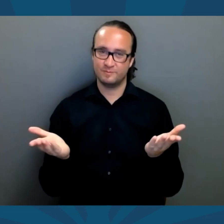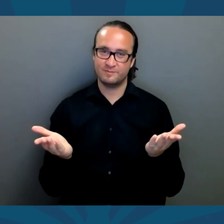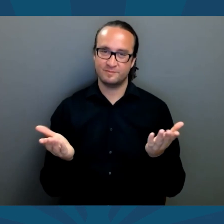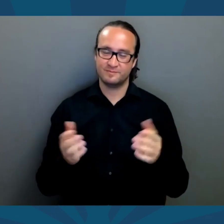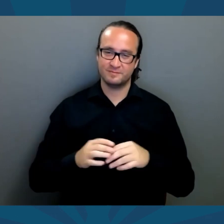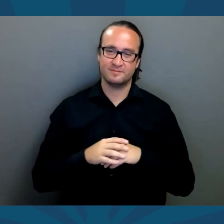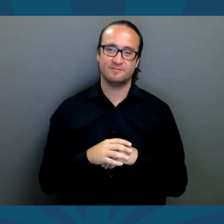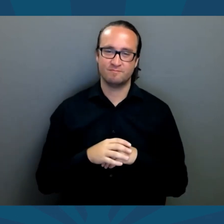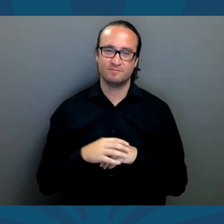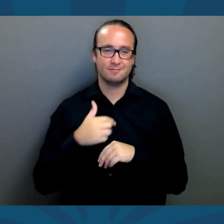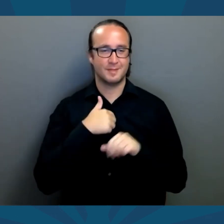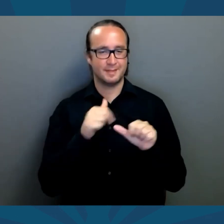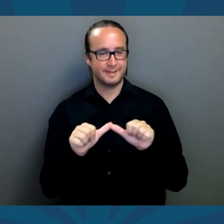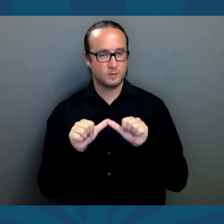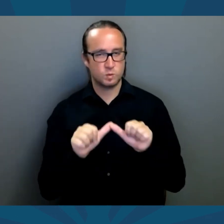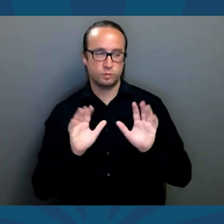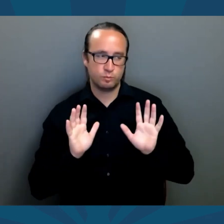fronts.